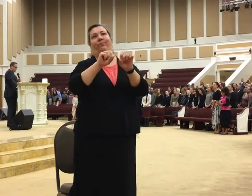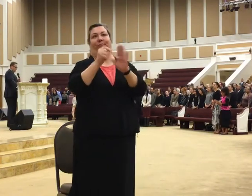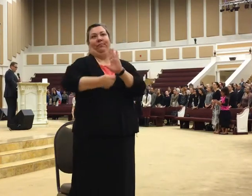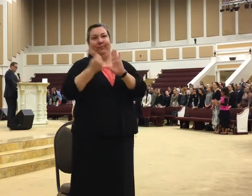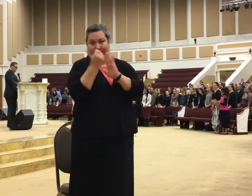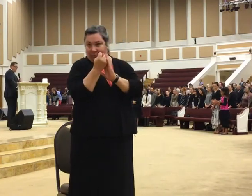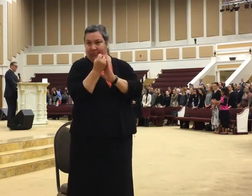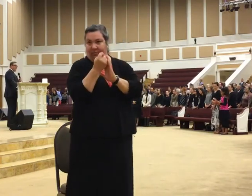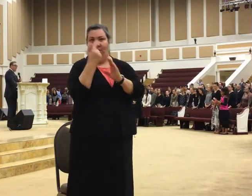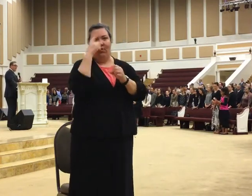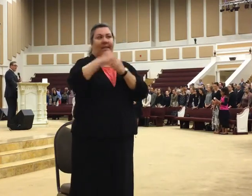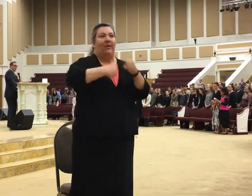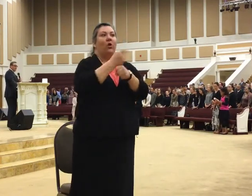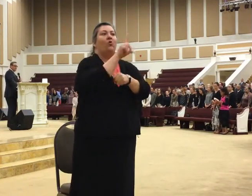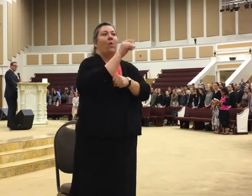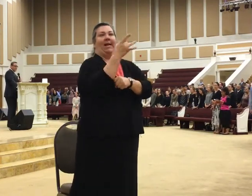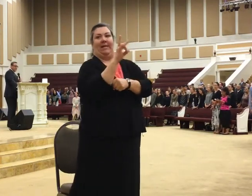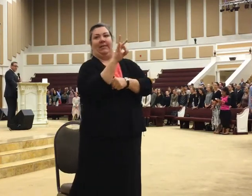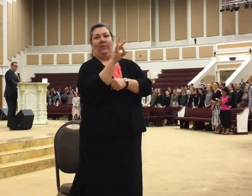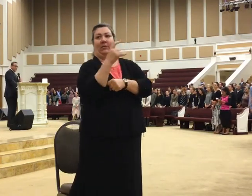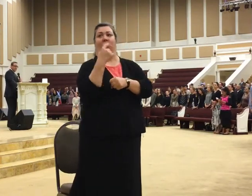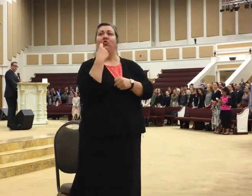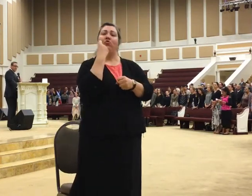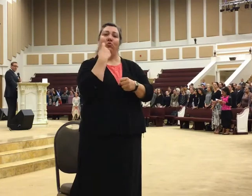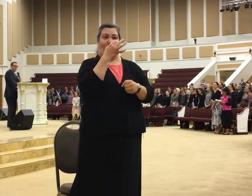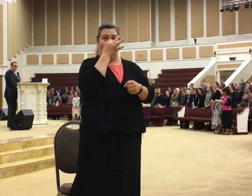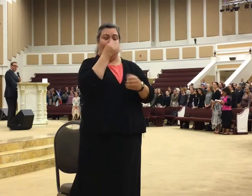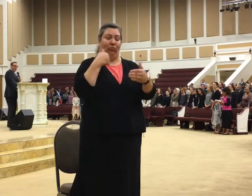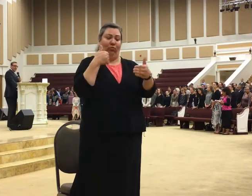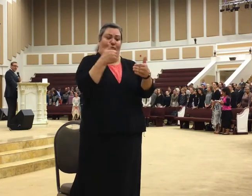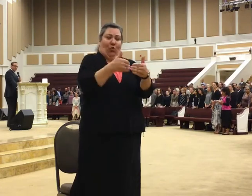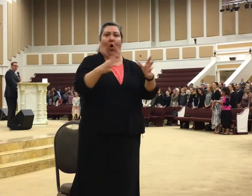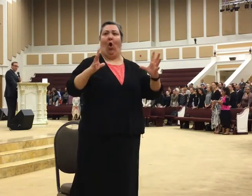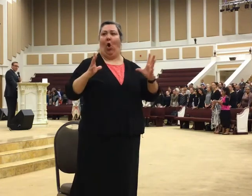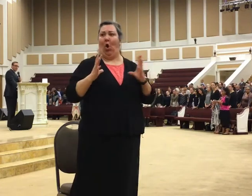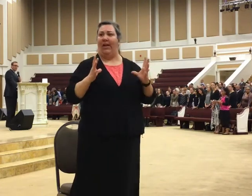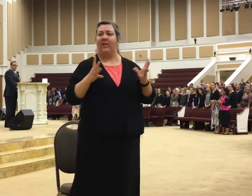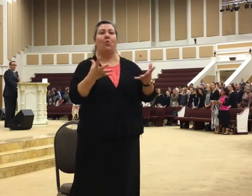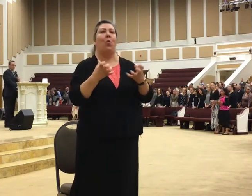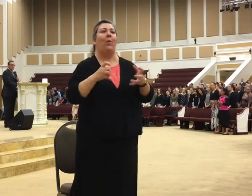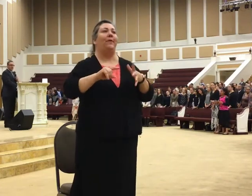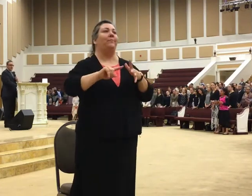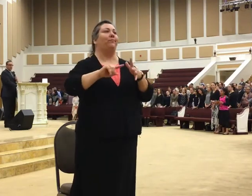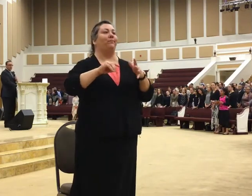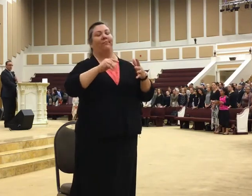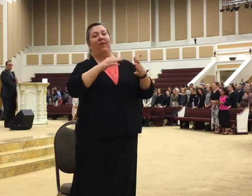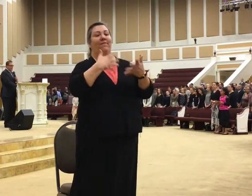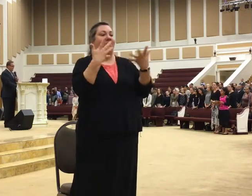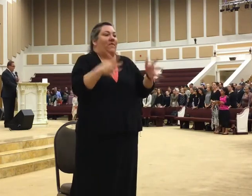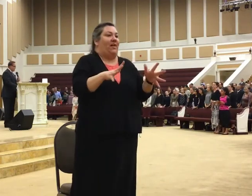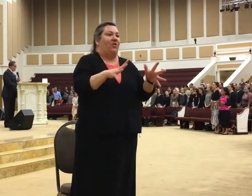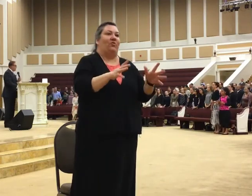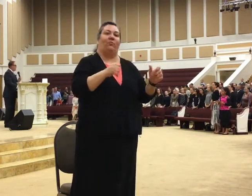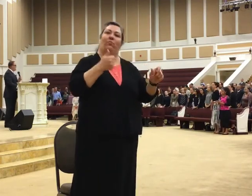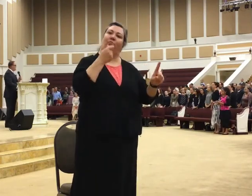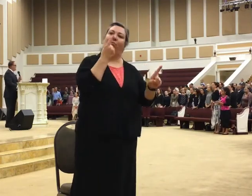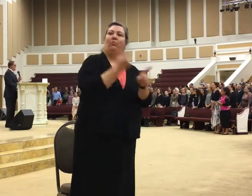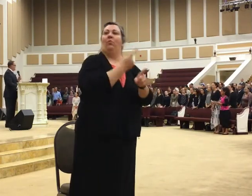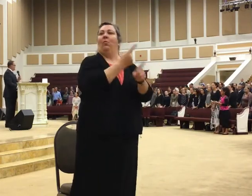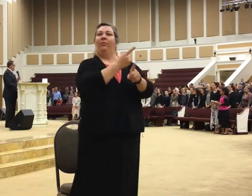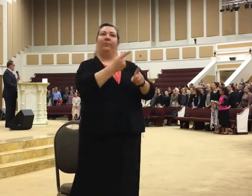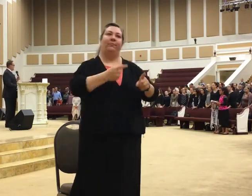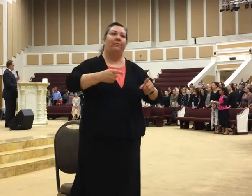So we're headed into the holidays, and we want to go out with a bang and start the year in proper form